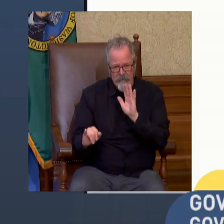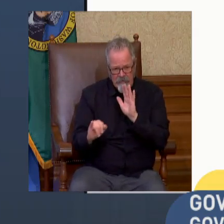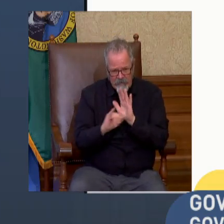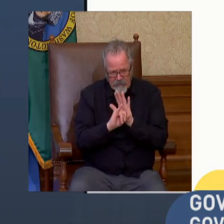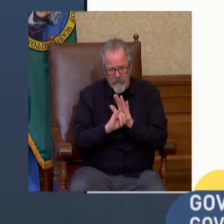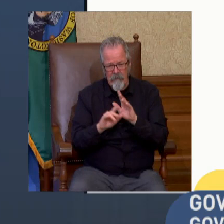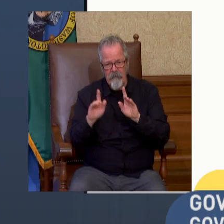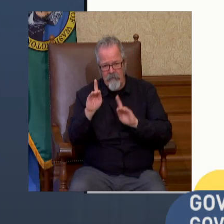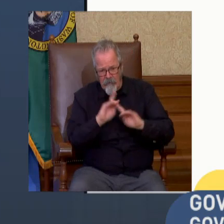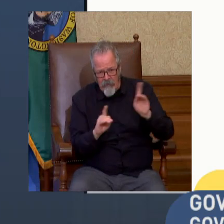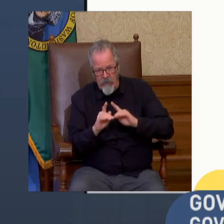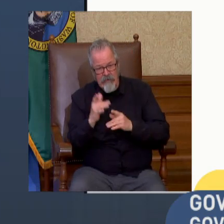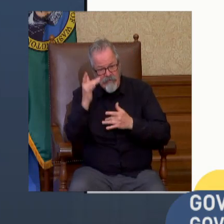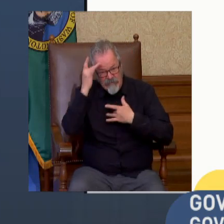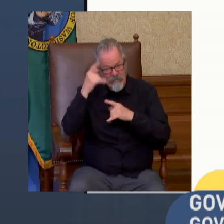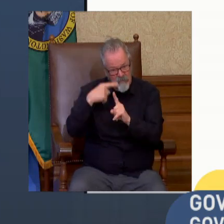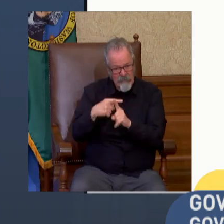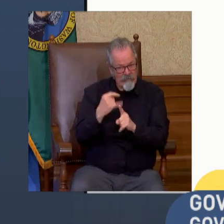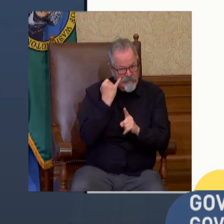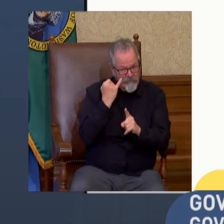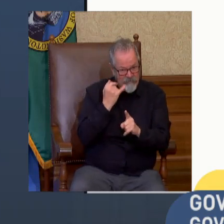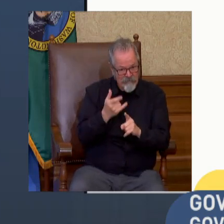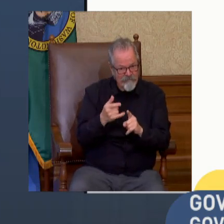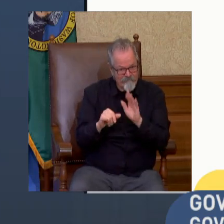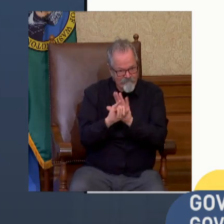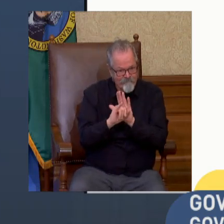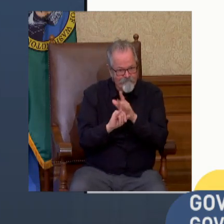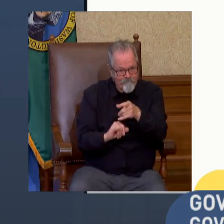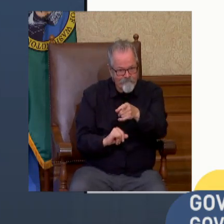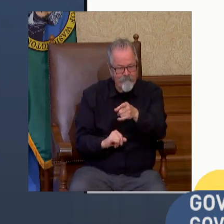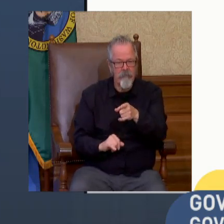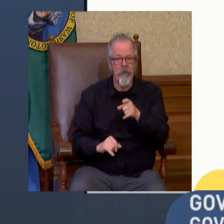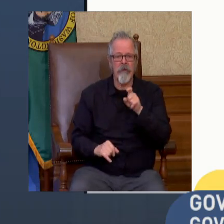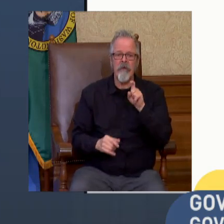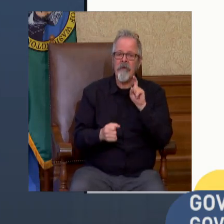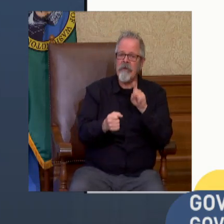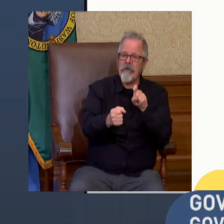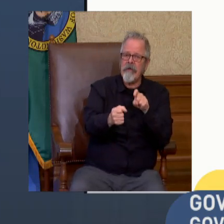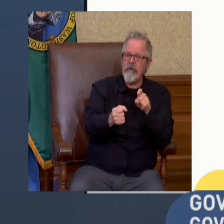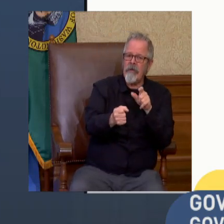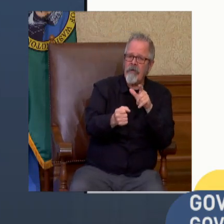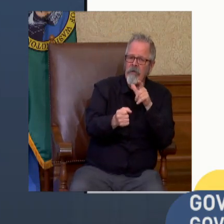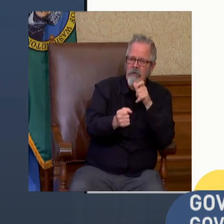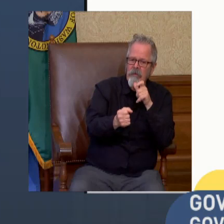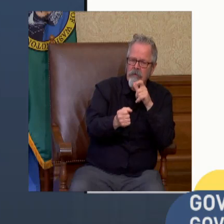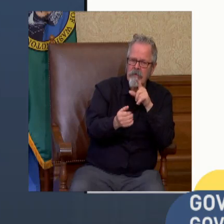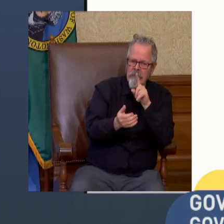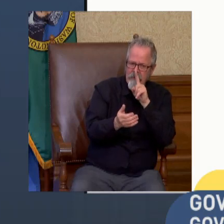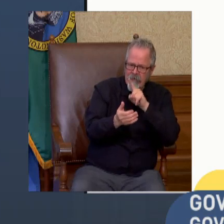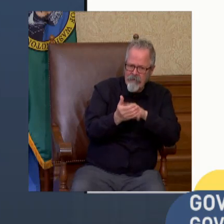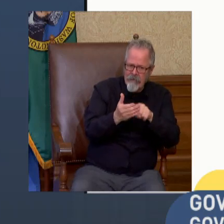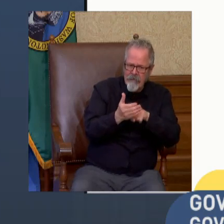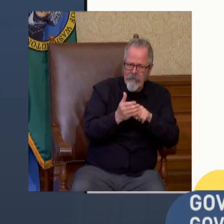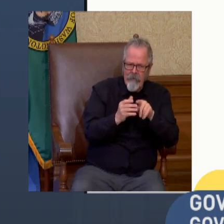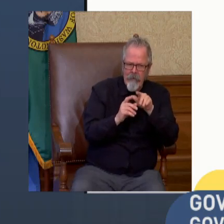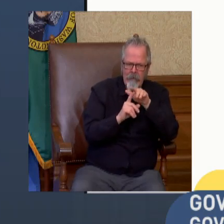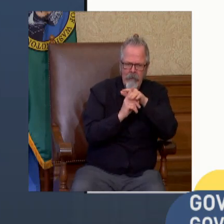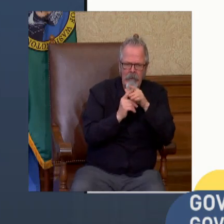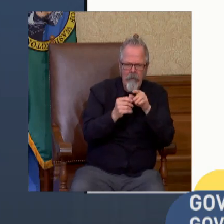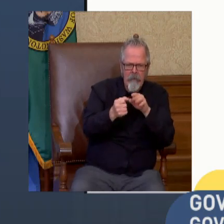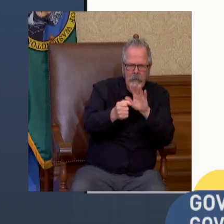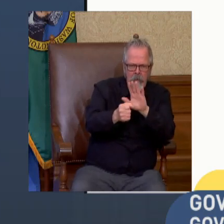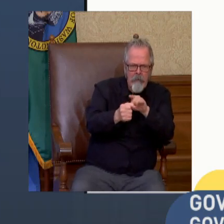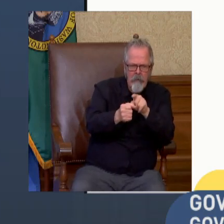make sure that we investigate all the people they have come in contact with so that we can contact